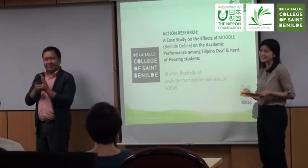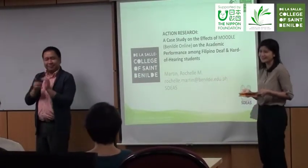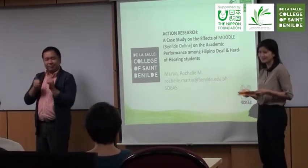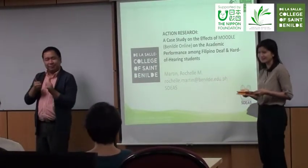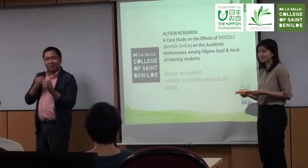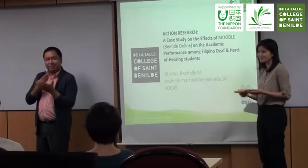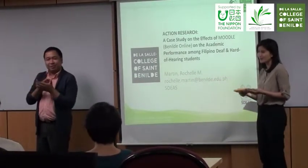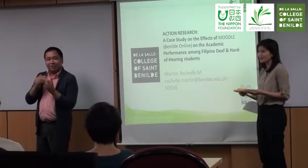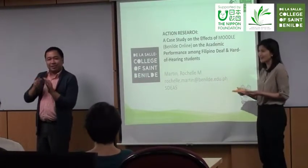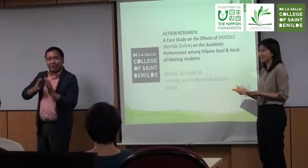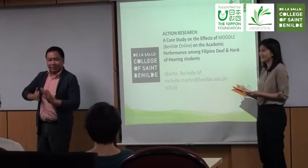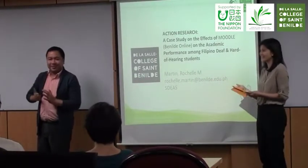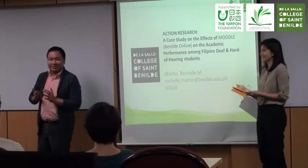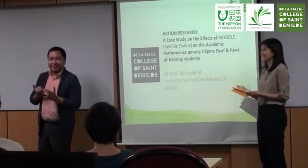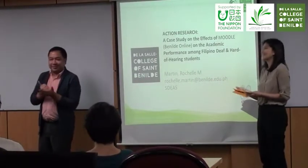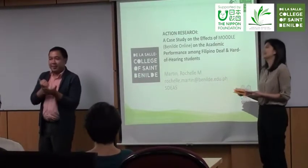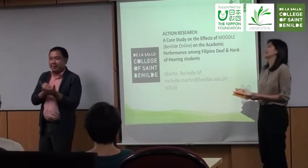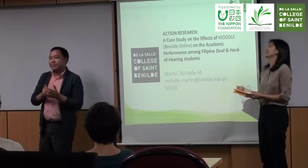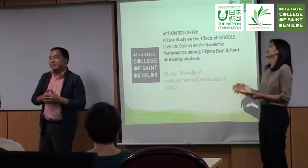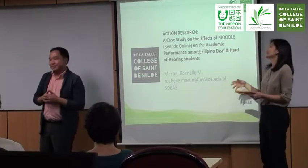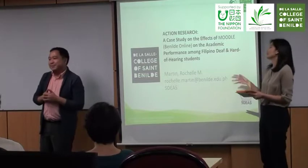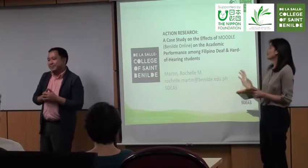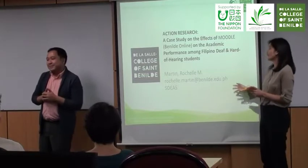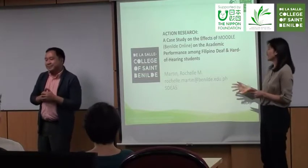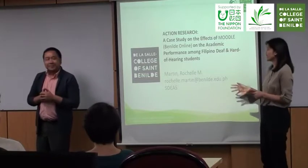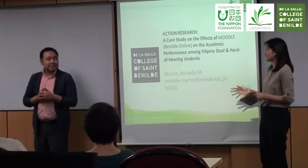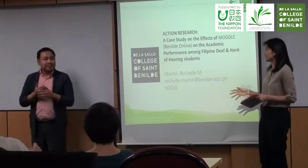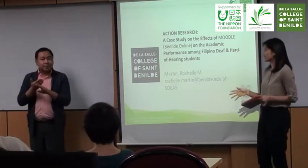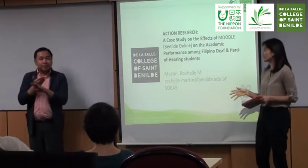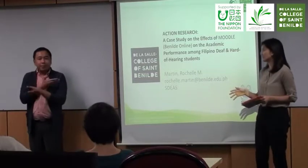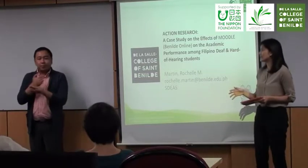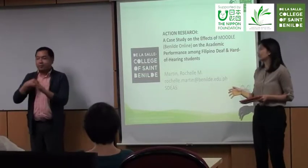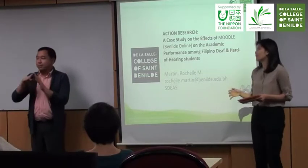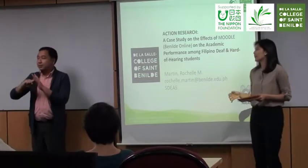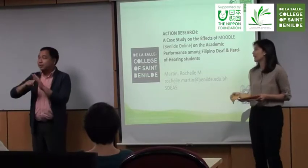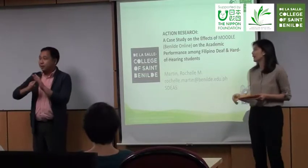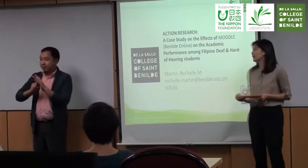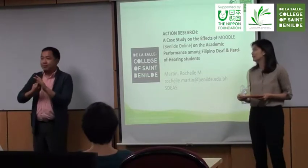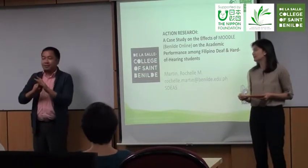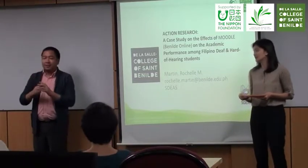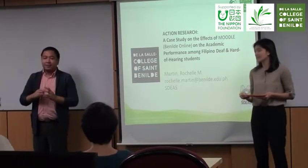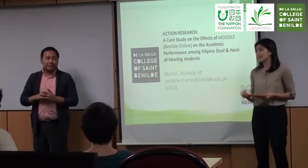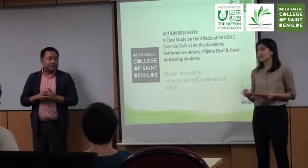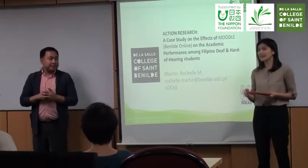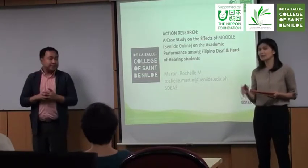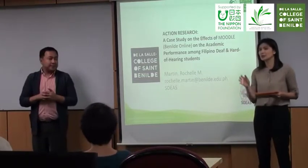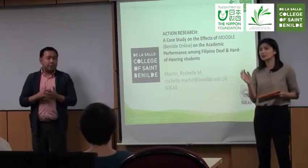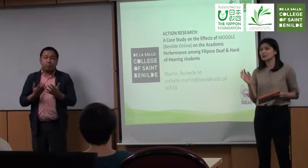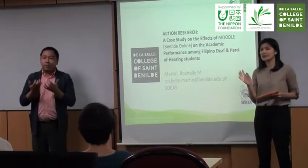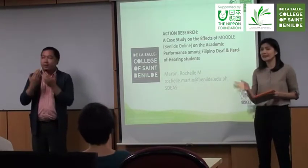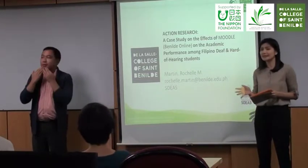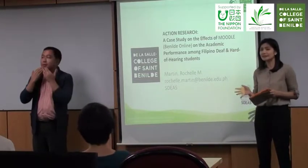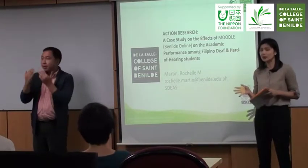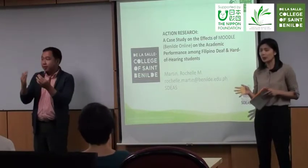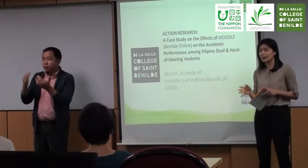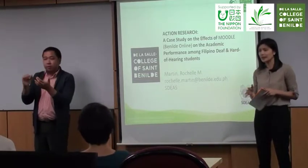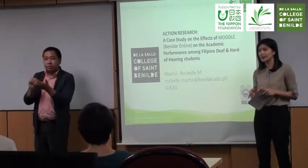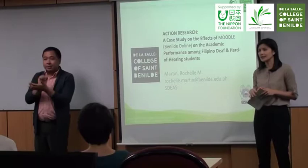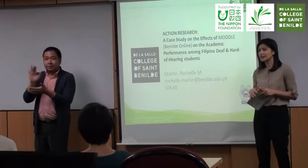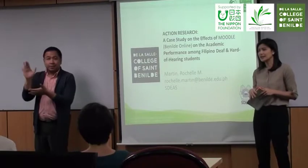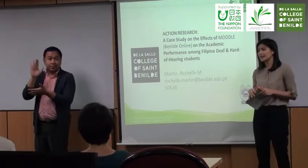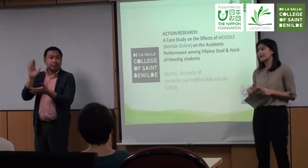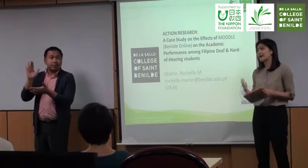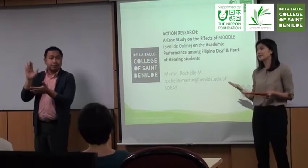interpreters with us. Okay, so before I start, I just want to say thank you to Steve for